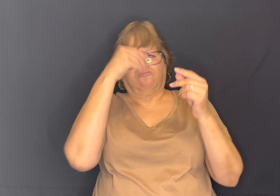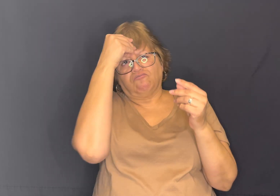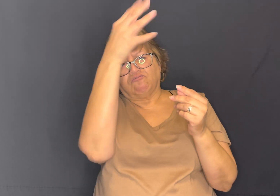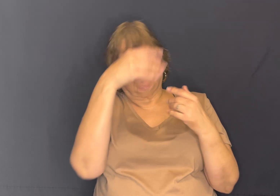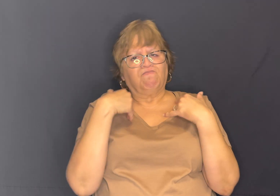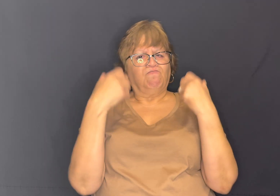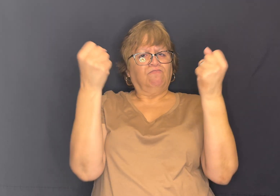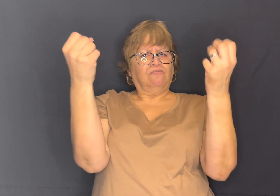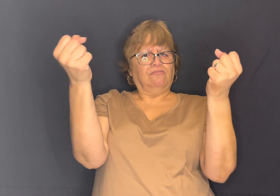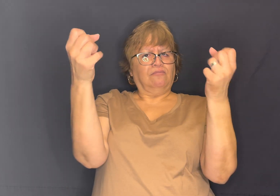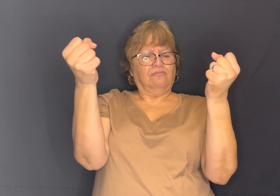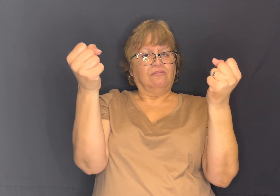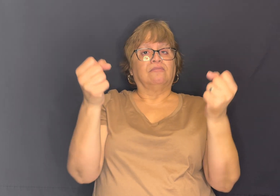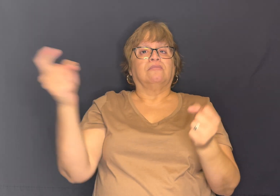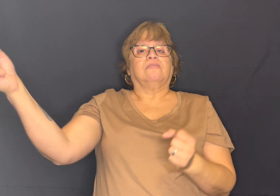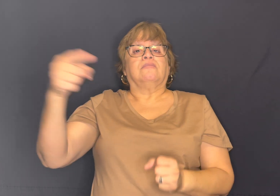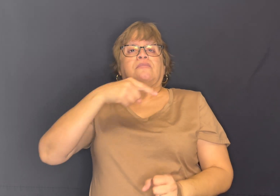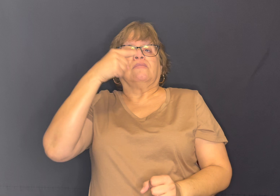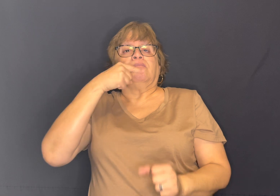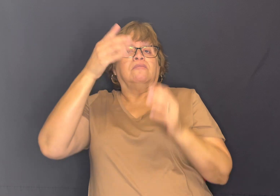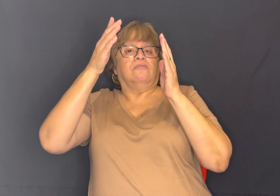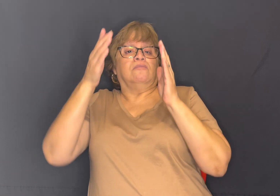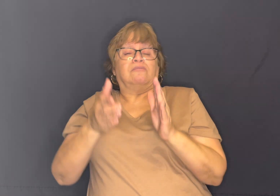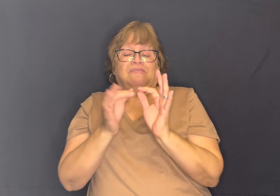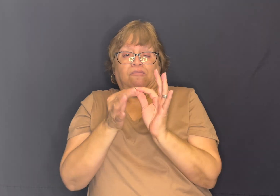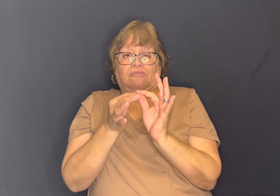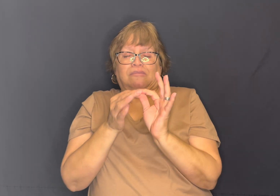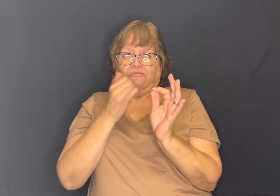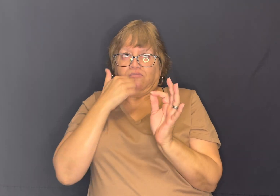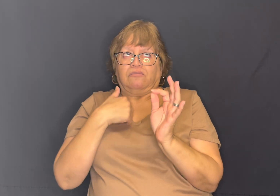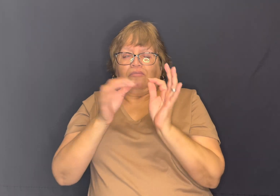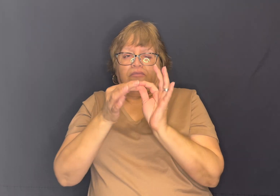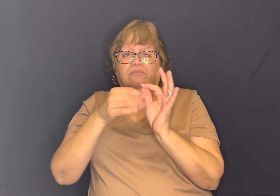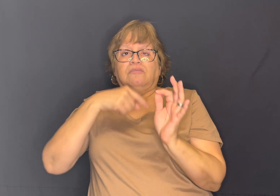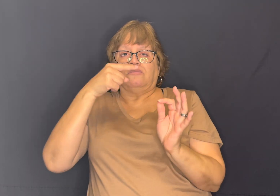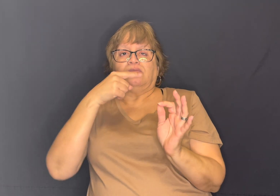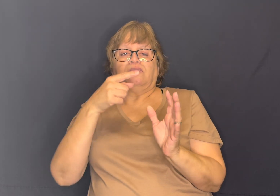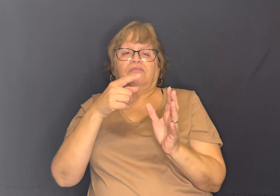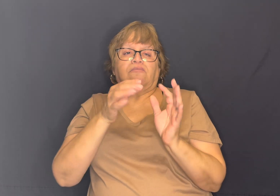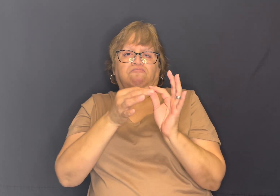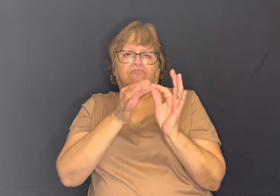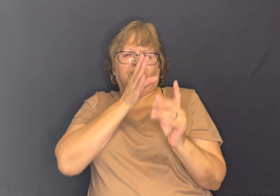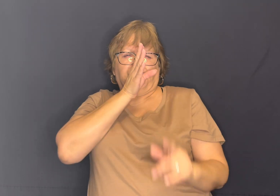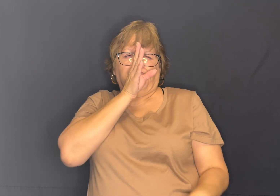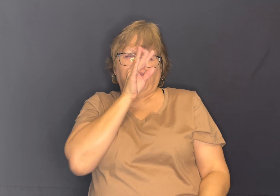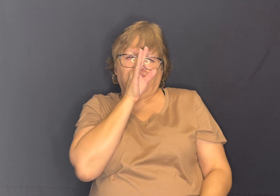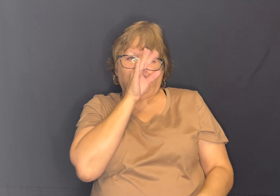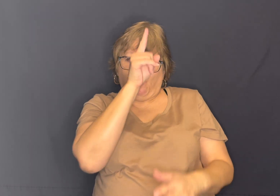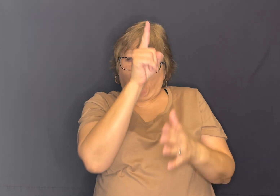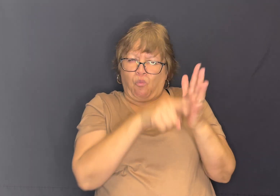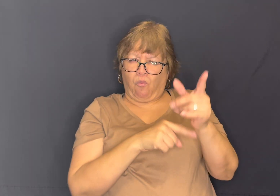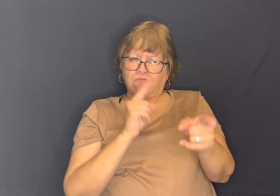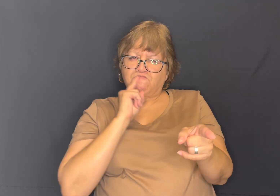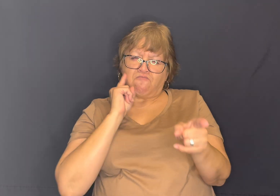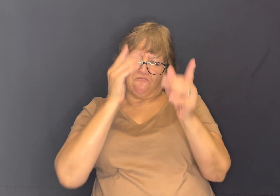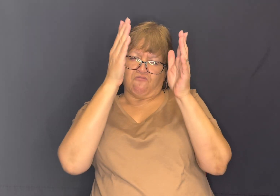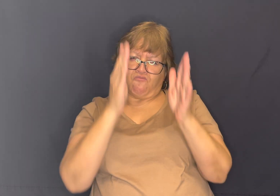Deaf people, will sign, will look at the hearing person. It's important, if the interpreter